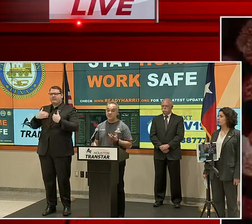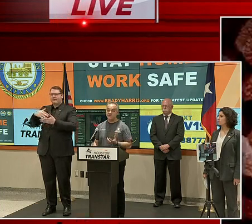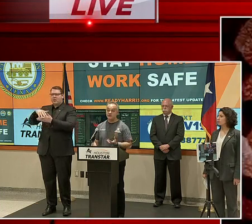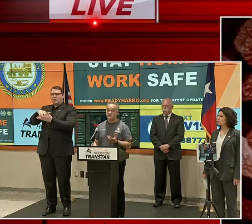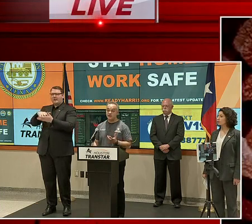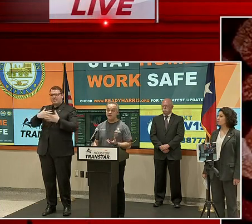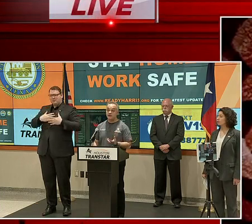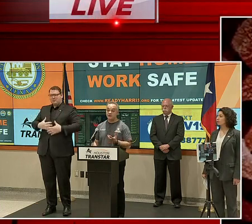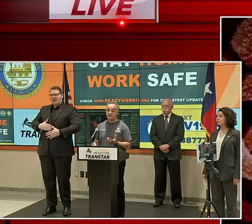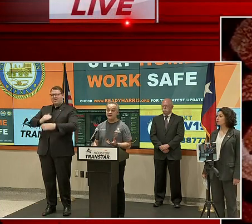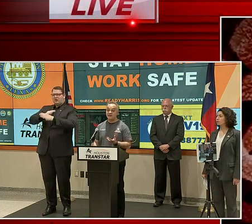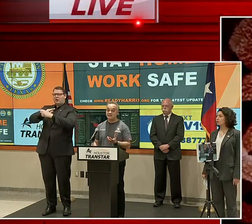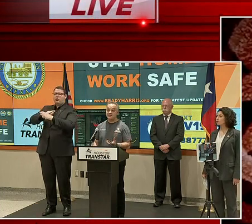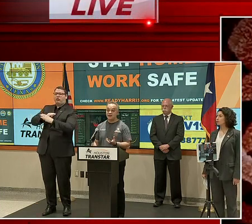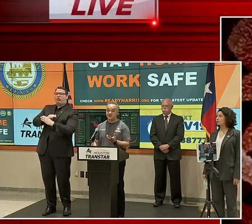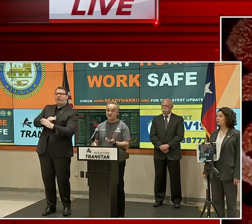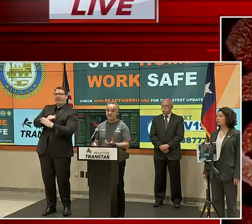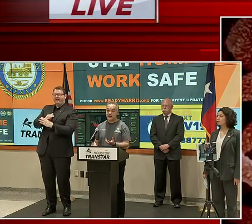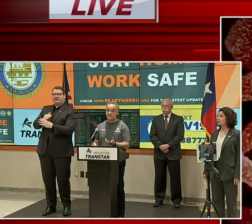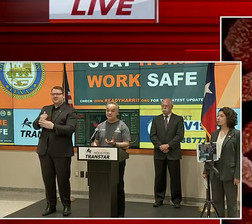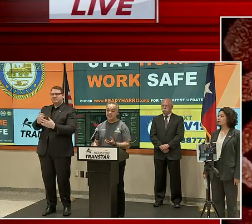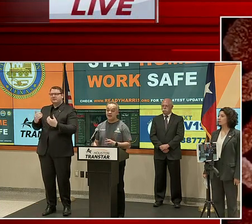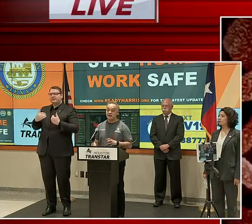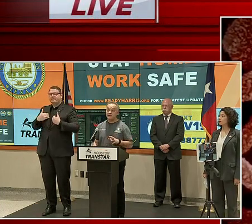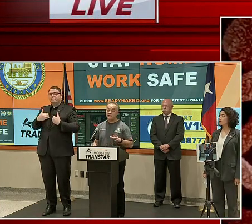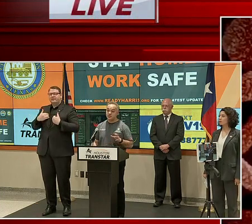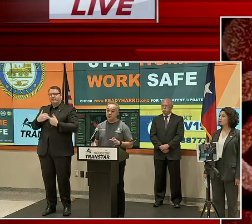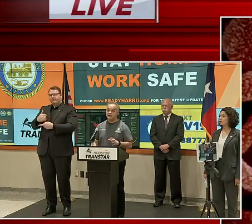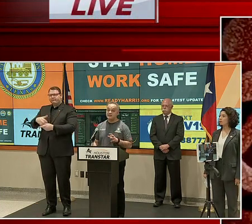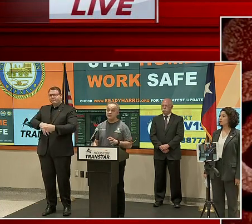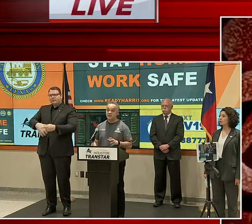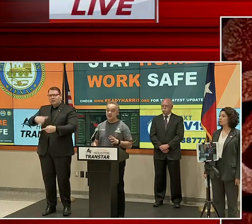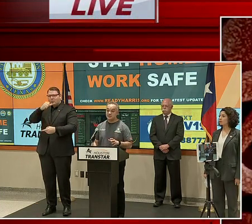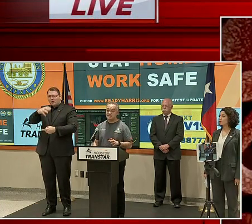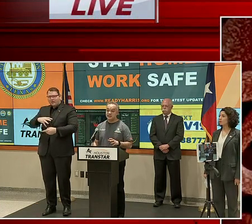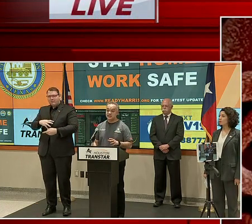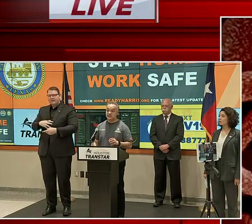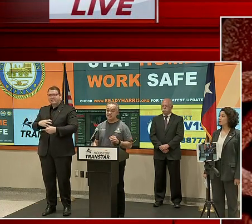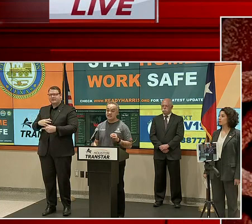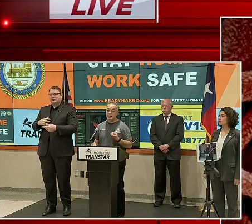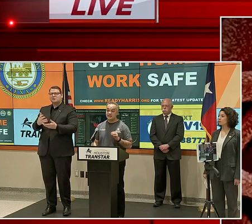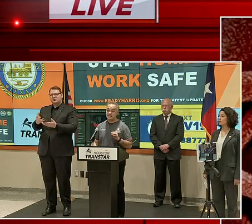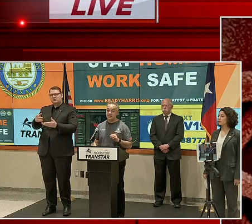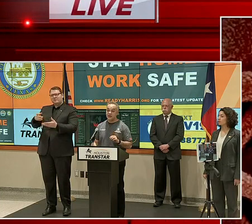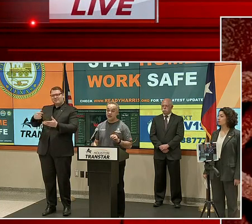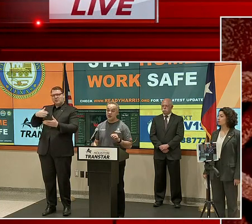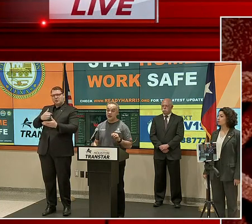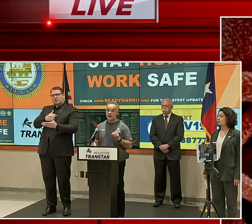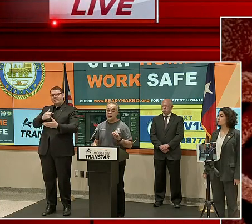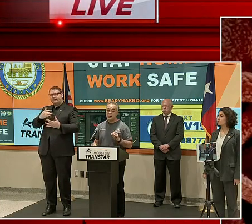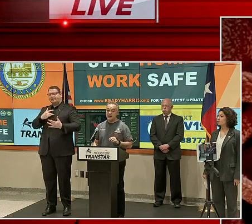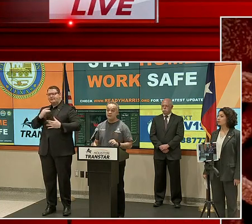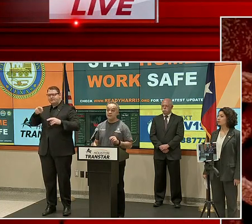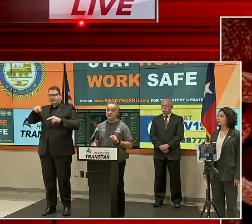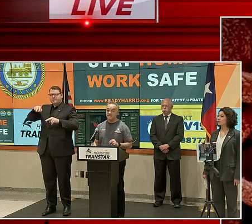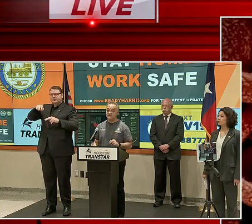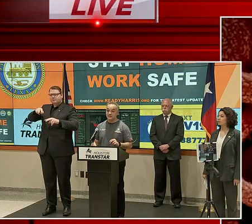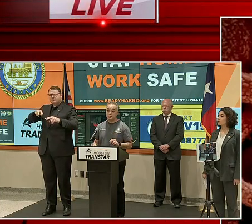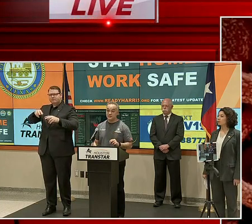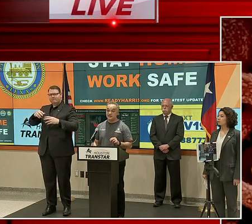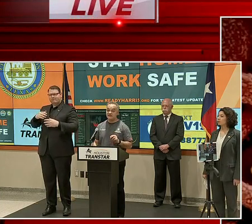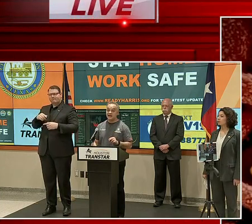we're particularly concerned about this virus for them, the trends that we are seeing is that there are a number